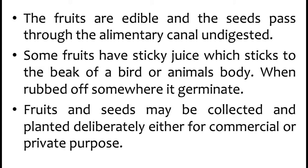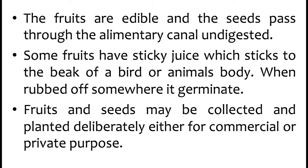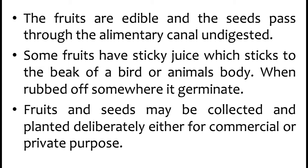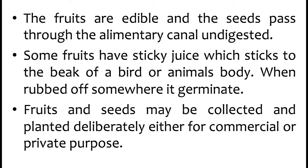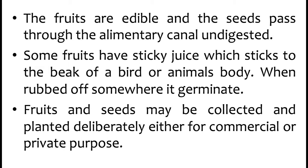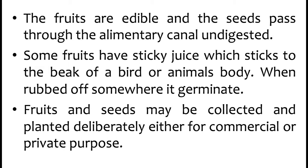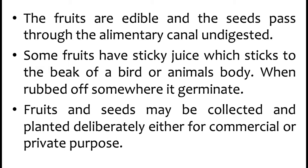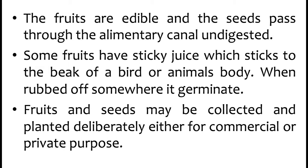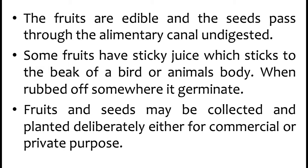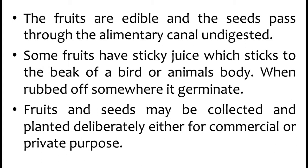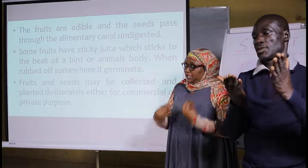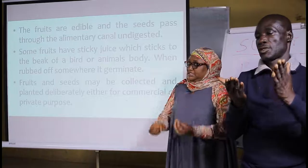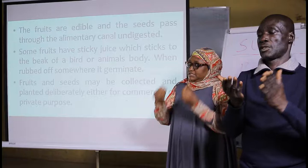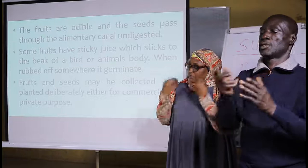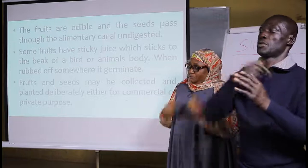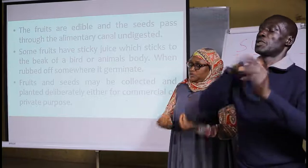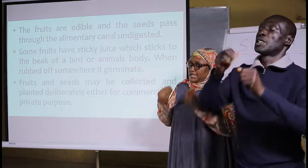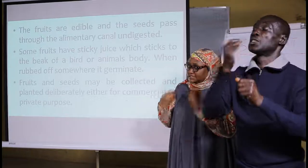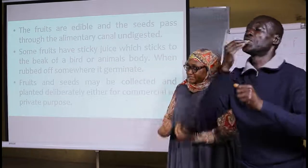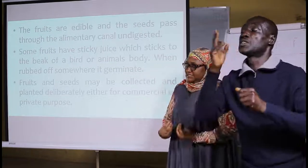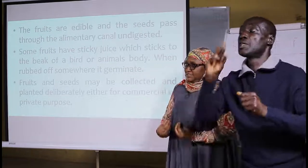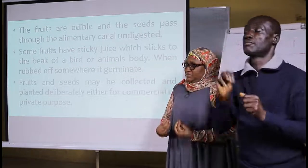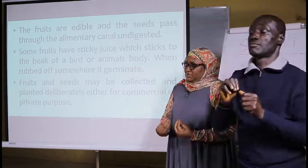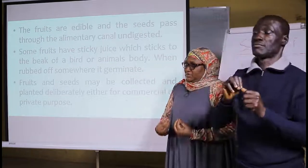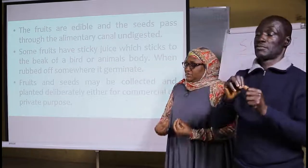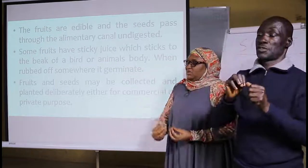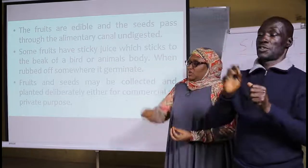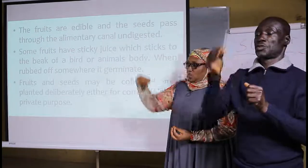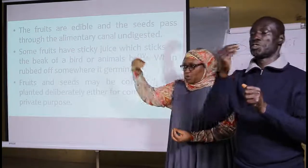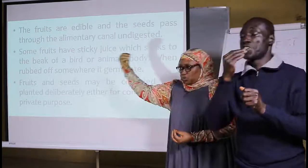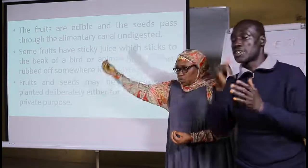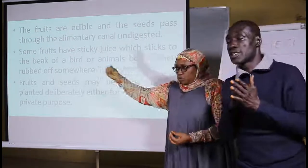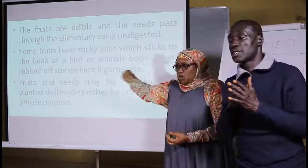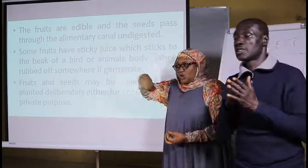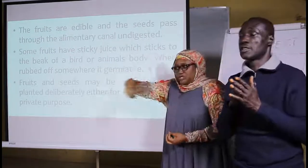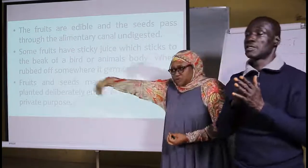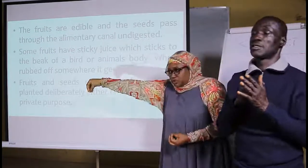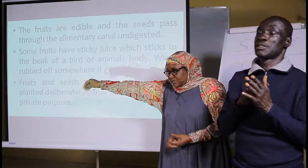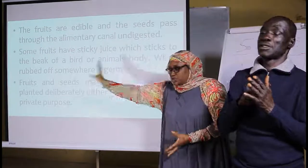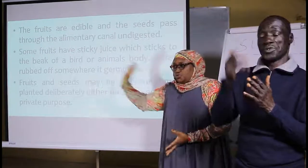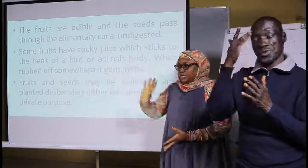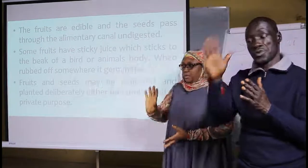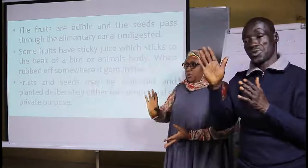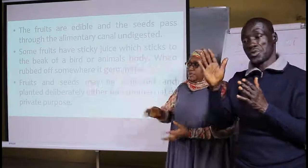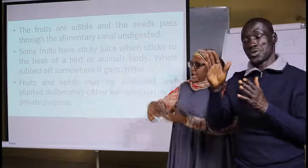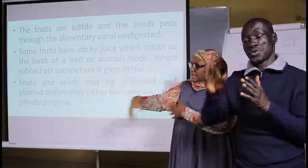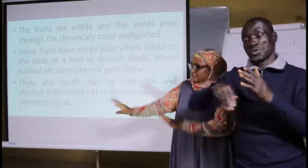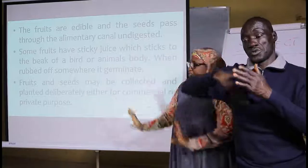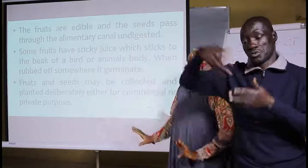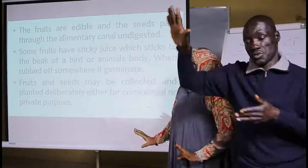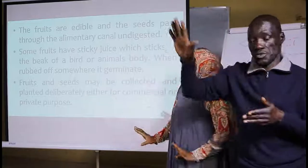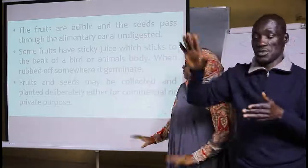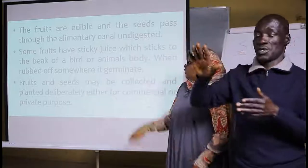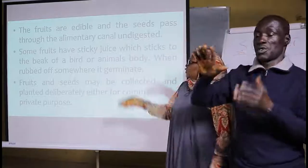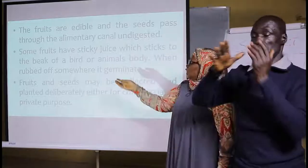as I said. Those that you eat the fruit and the seeds, when you go, you unconsciously throw them away, and that